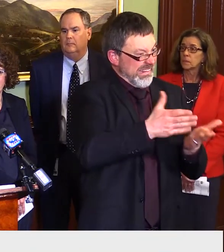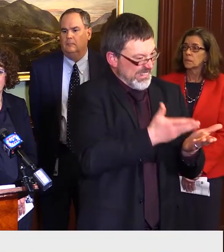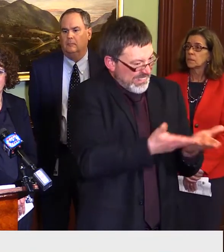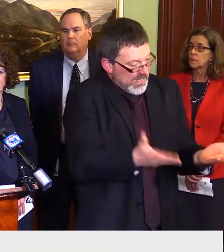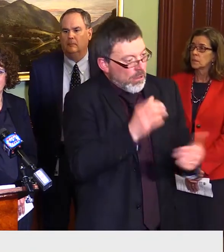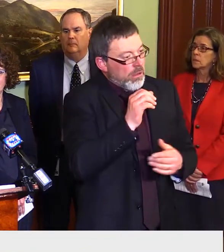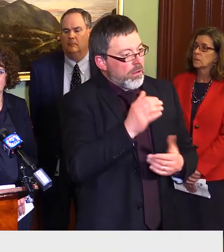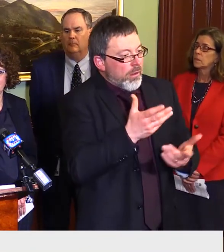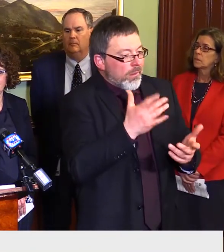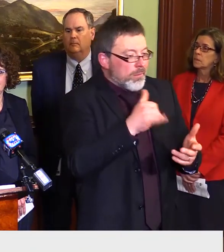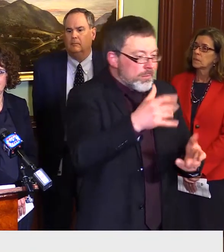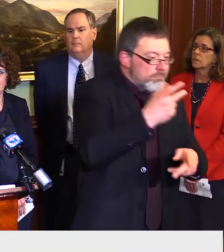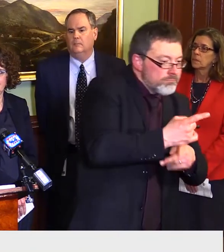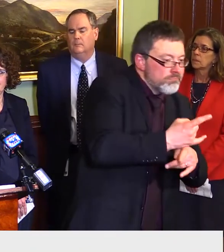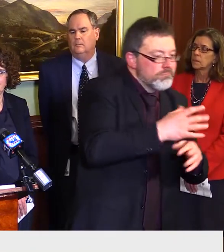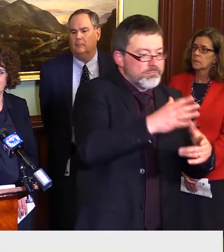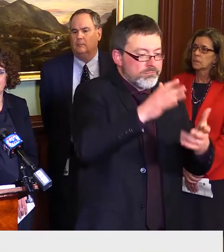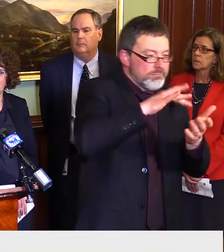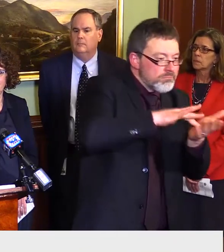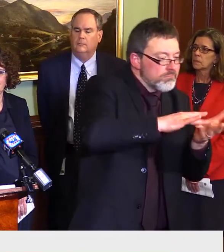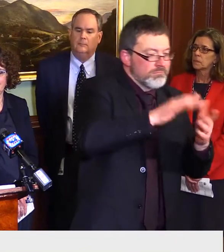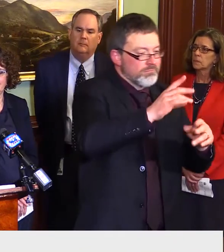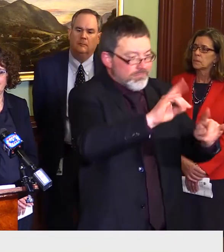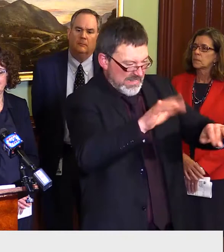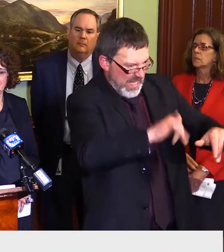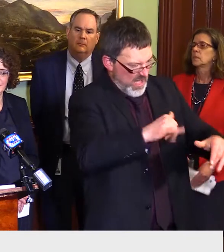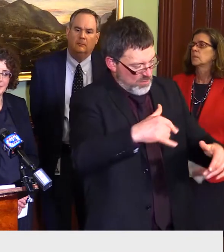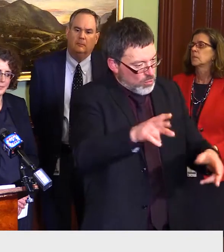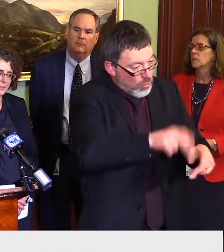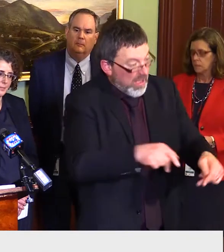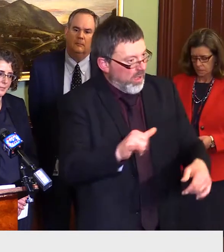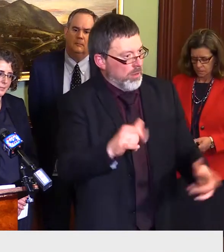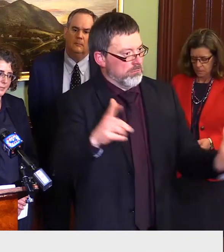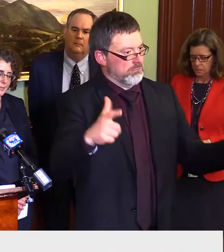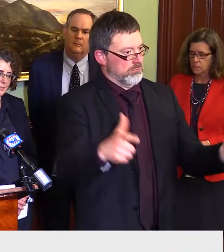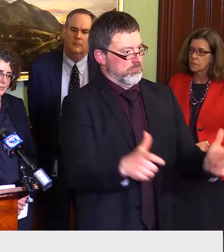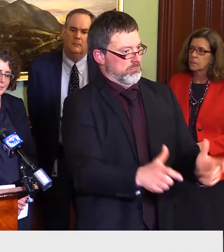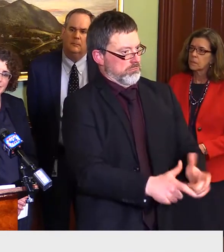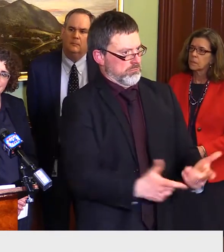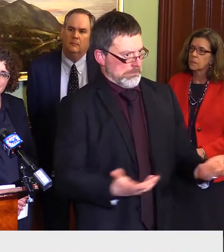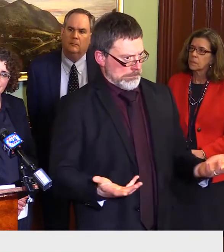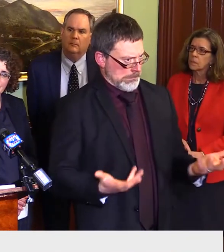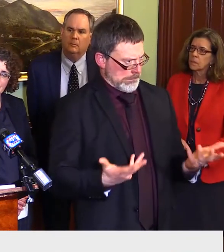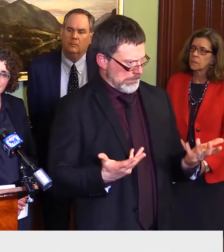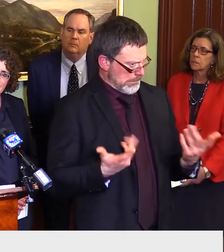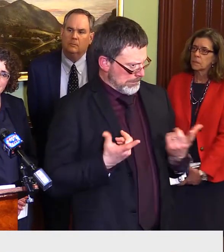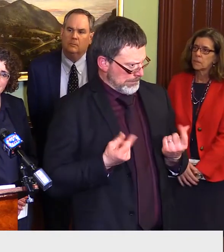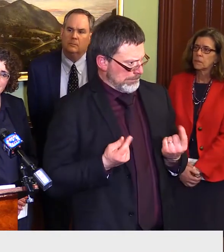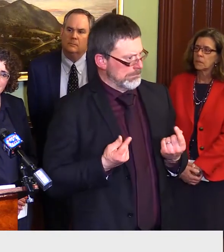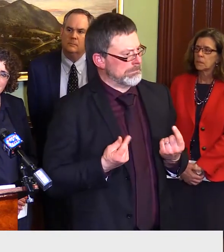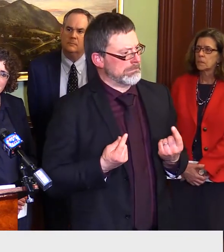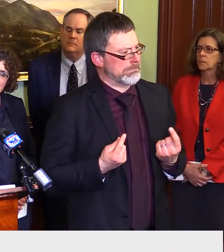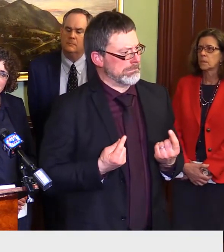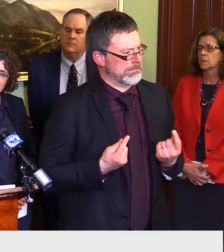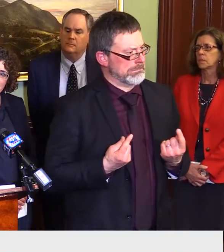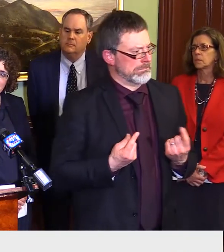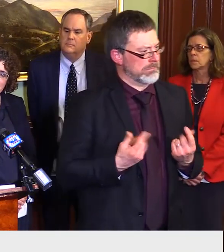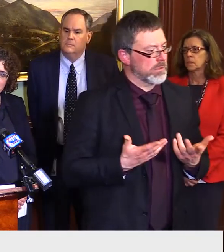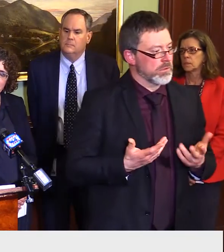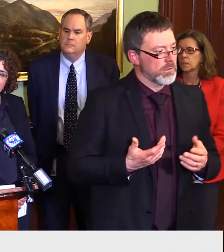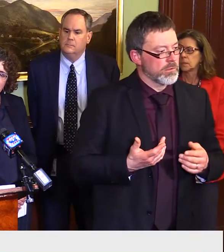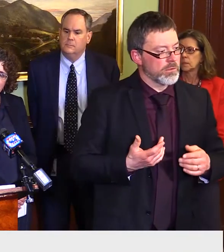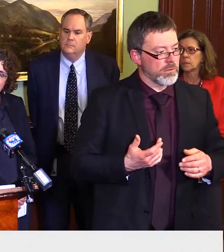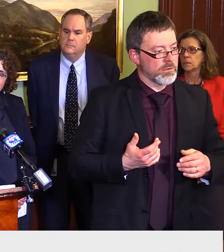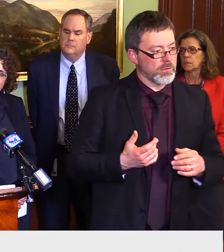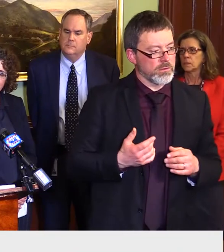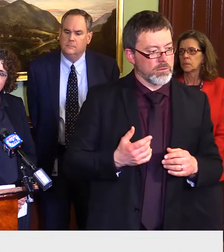I had the same thought when I started seeing all the empty shelves on the news, and so I was concerned. I've